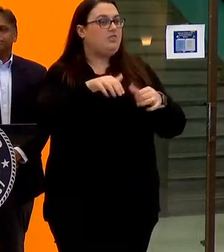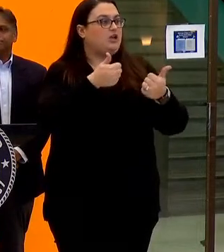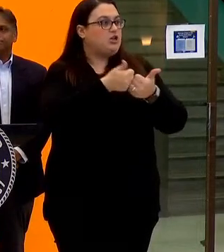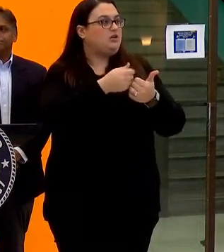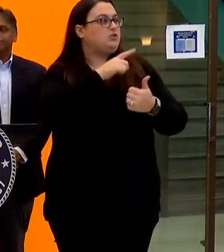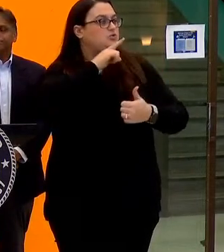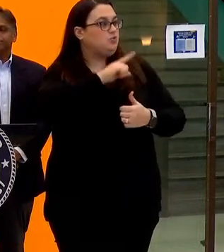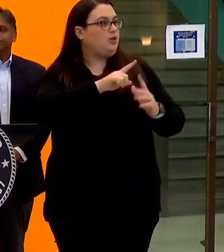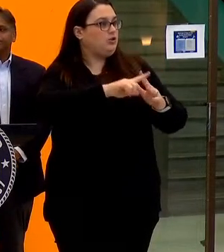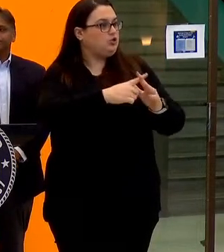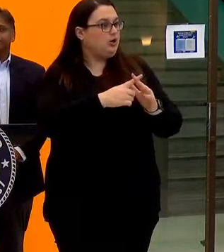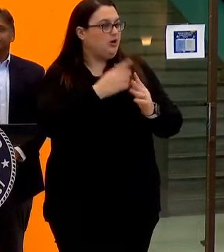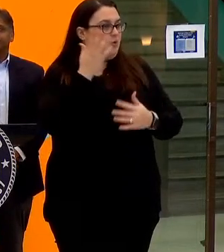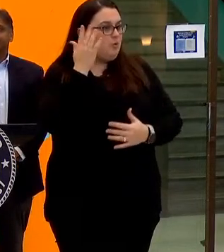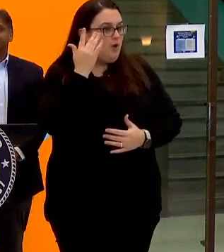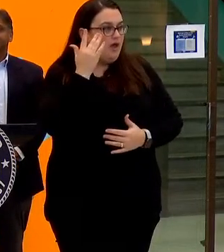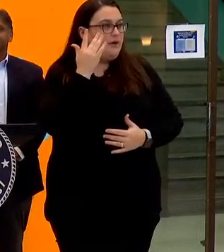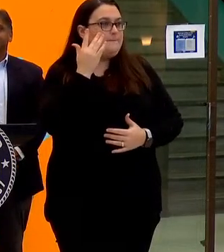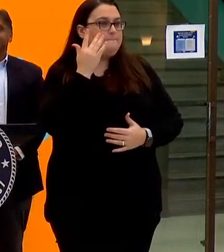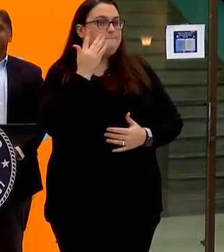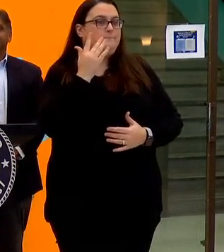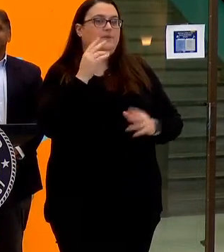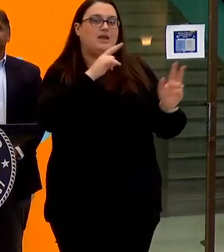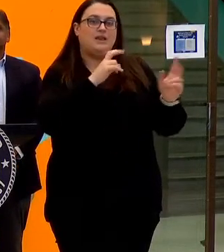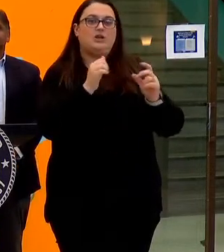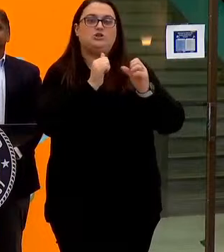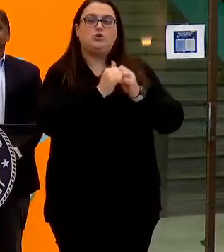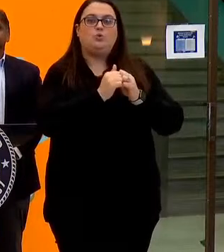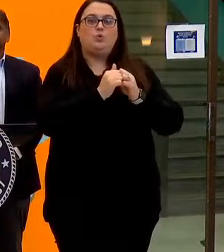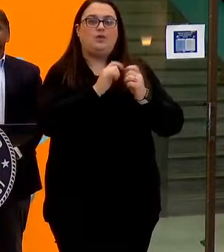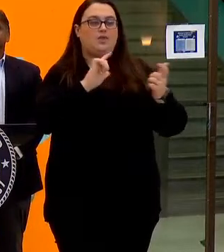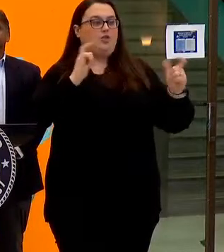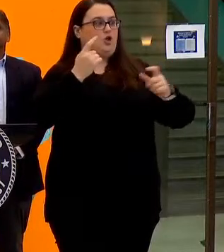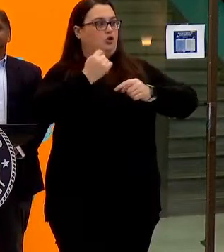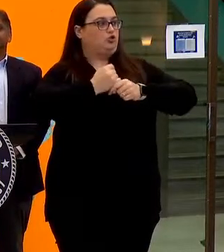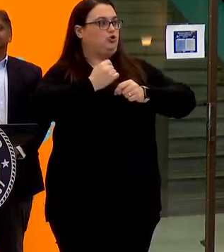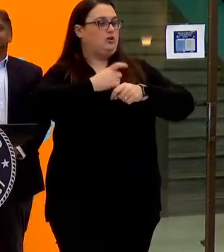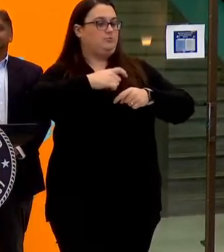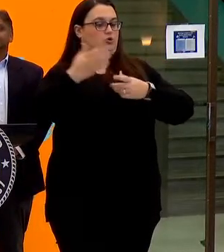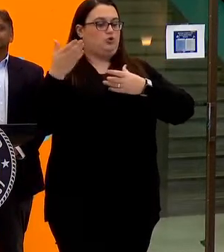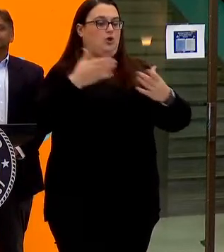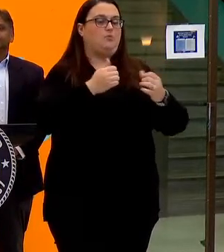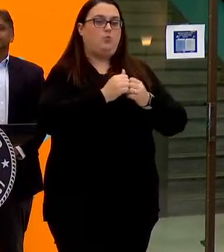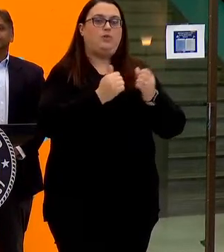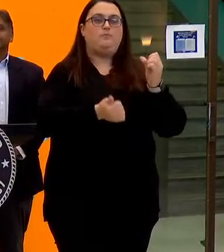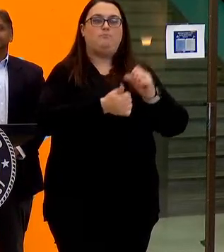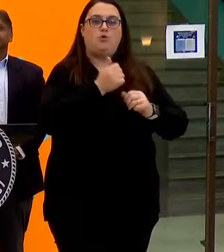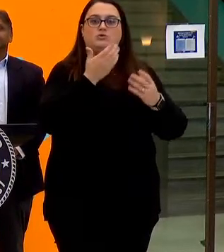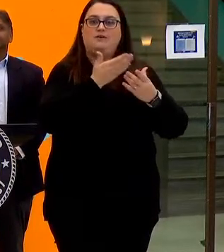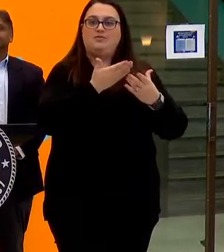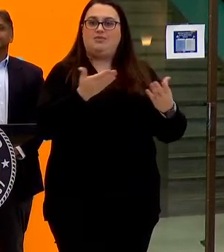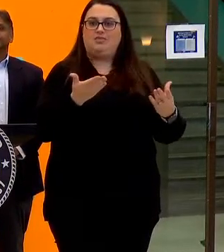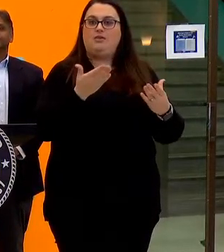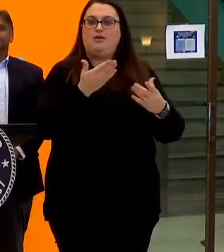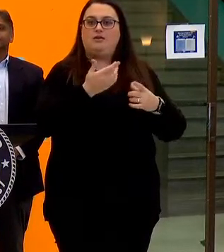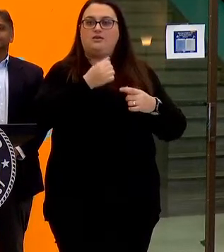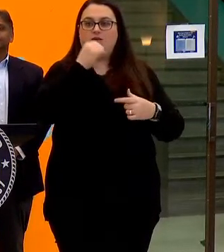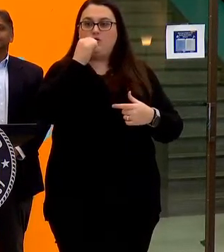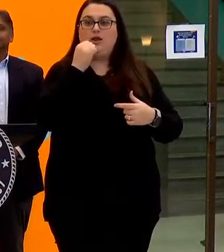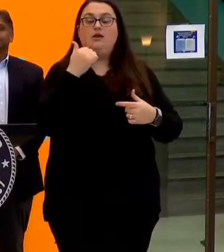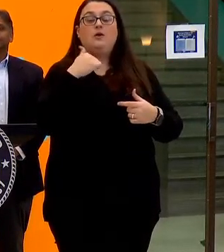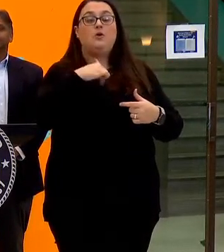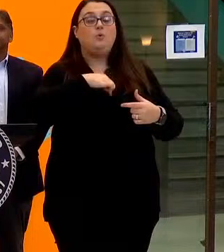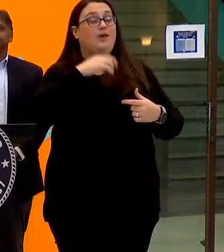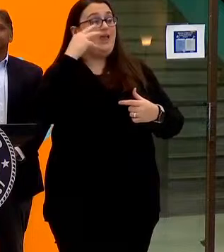challenges really started as a result of an issue with our large truck that we had coming in with the bulk of our supply yesterday. As